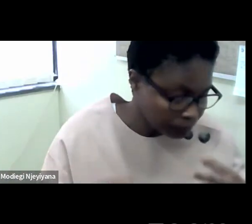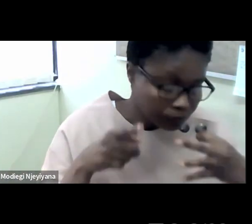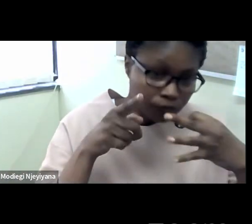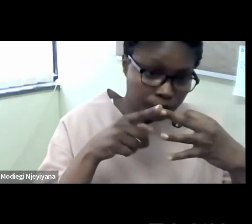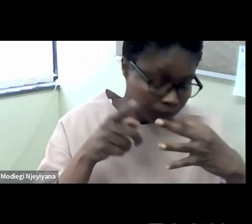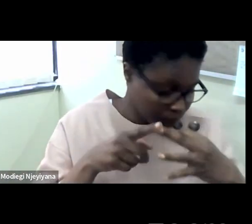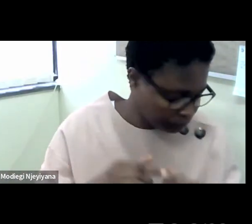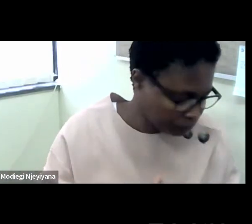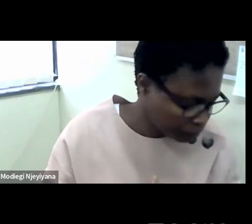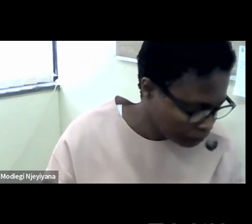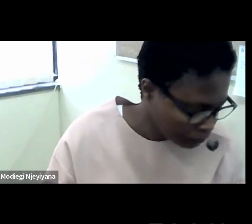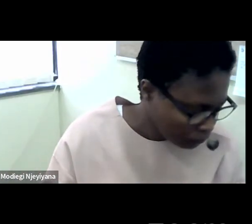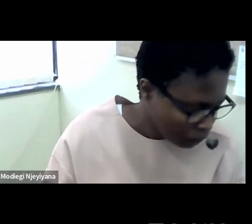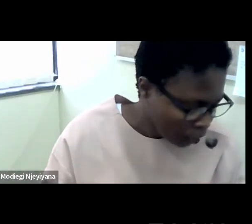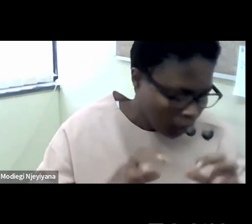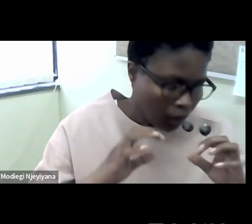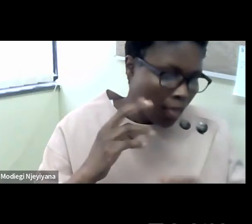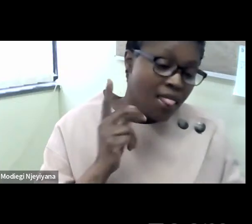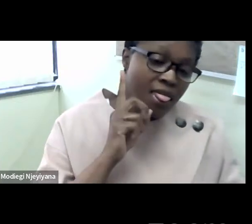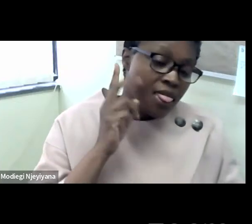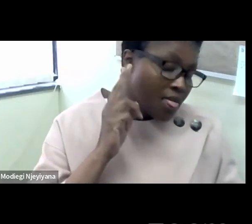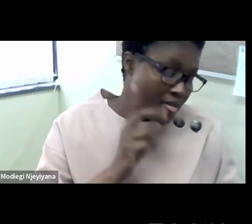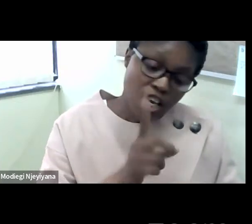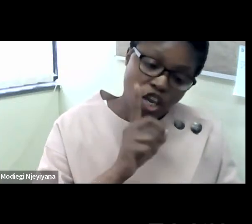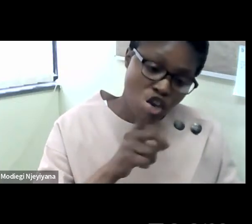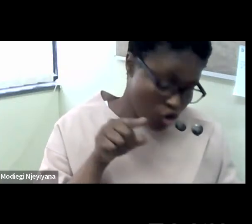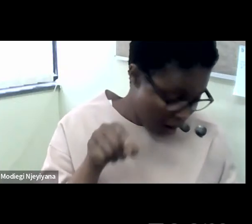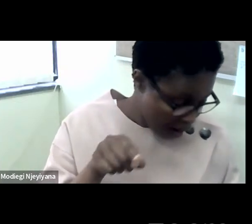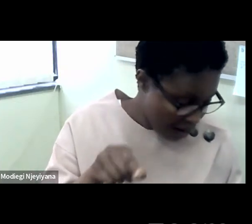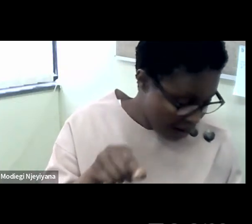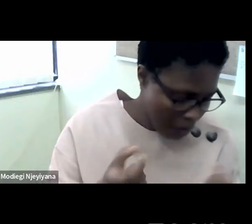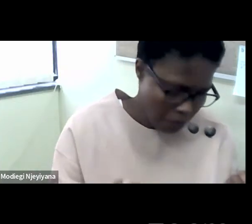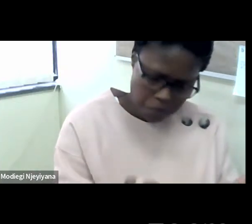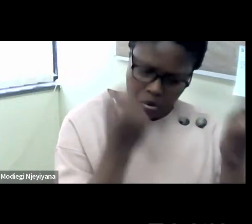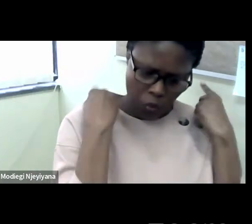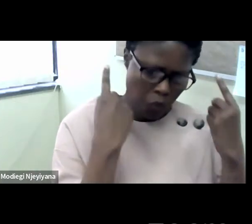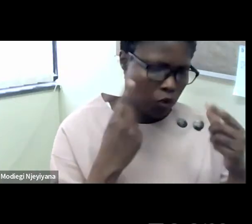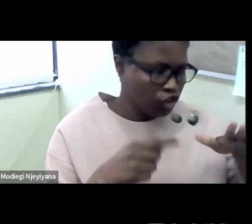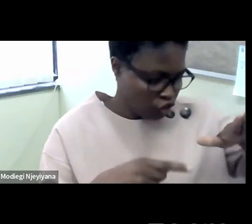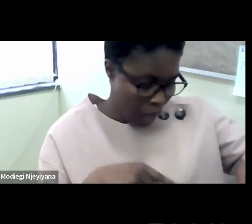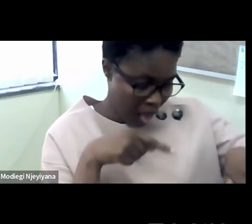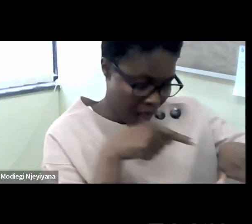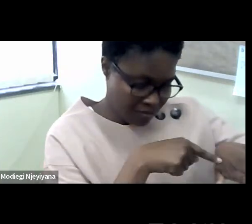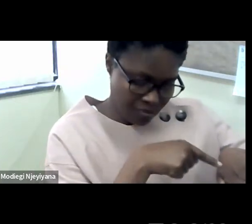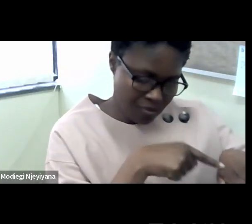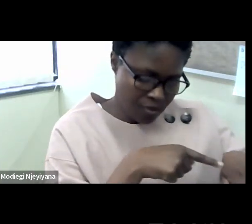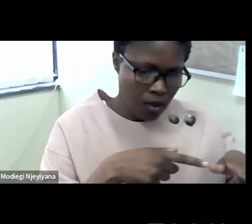African Sign Language, as used by teachers, unfortunately is not adequate.